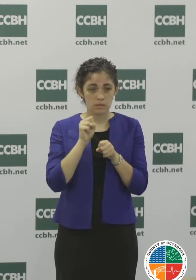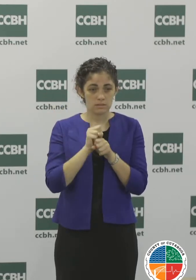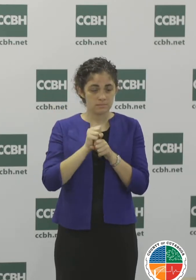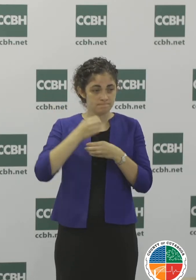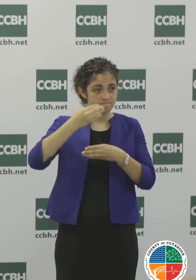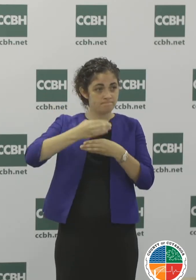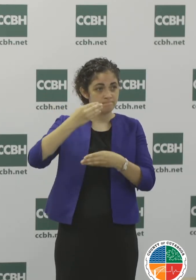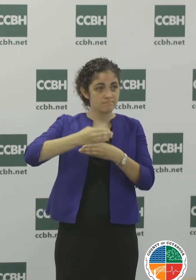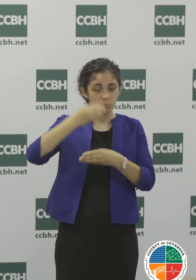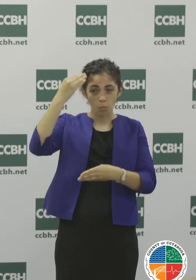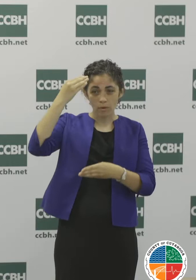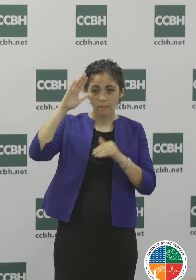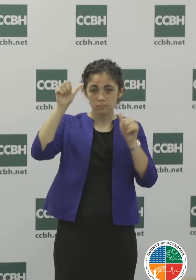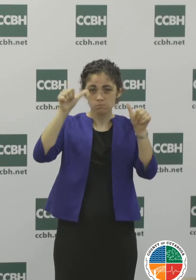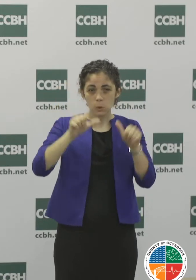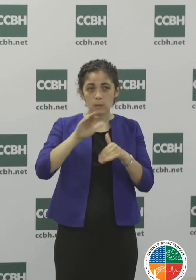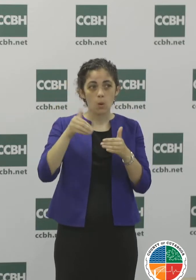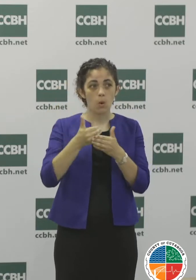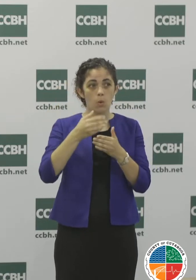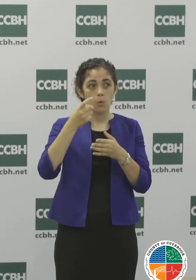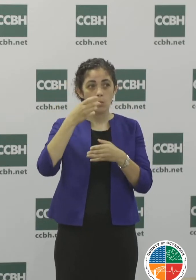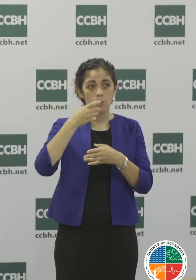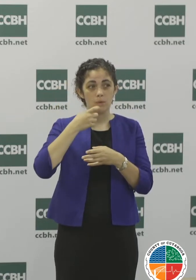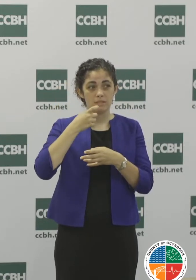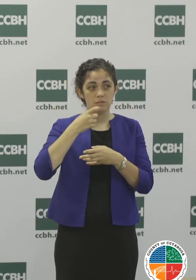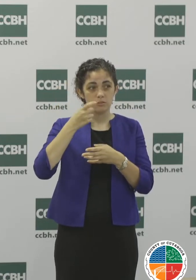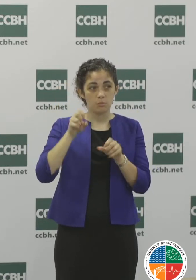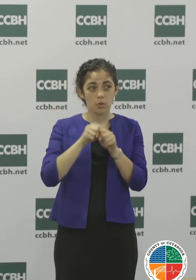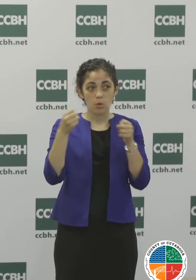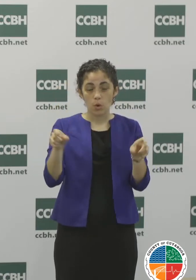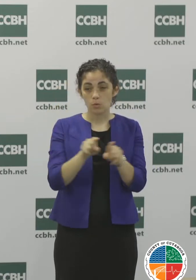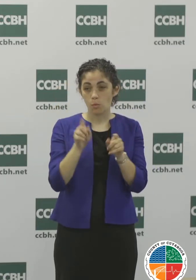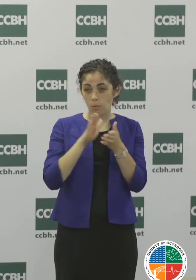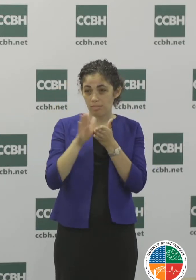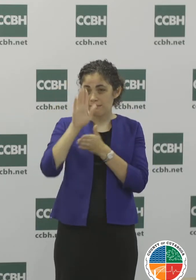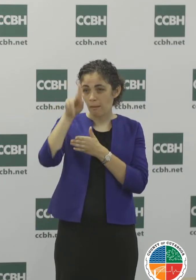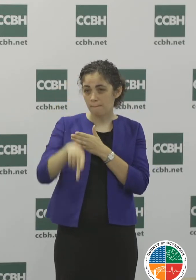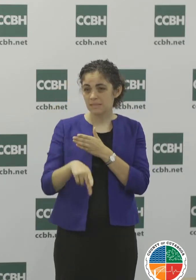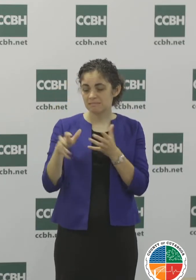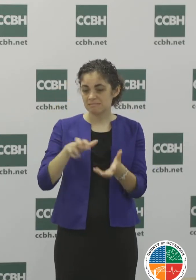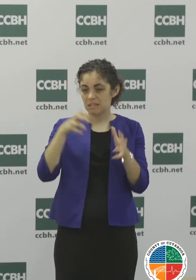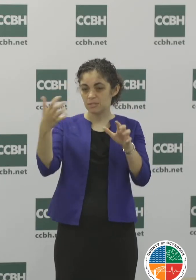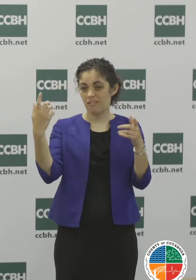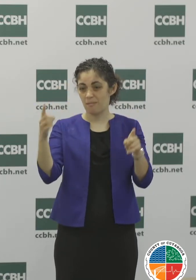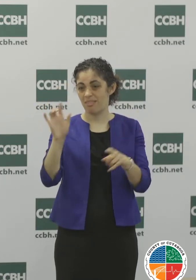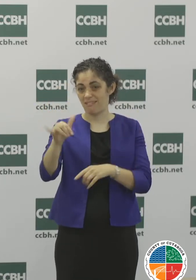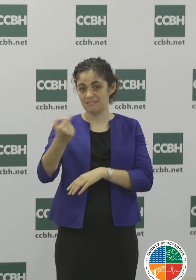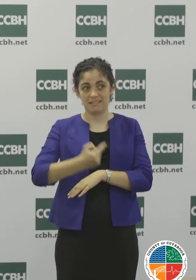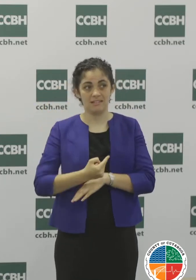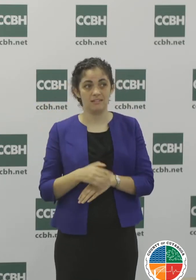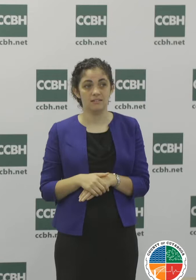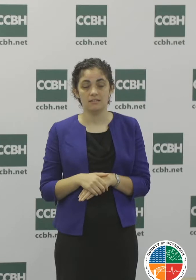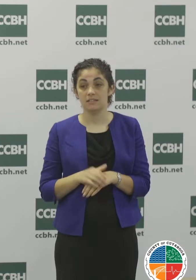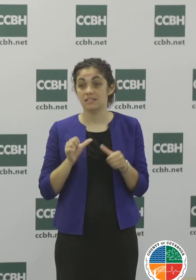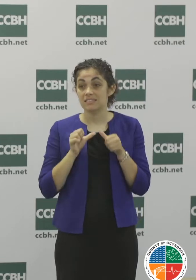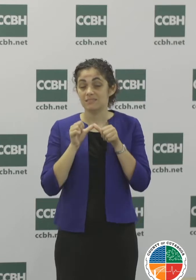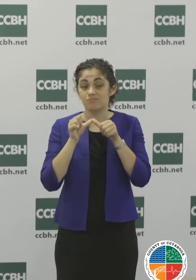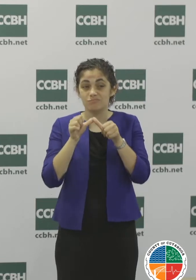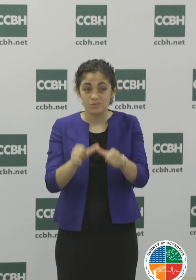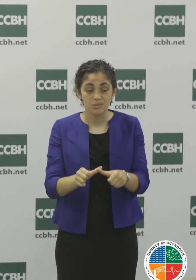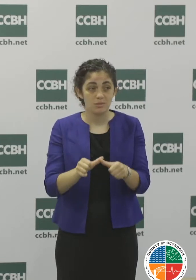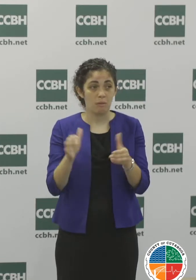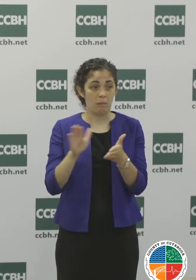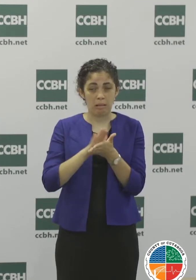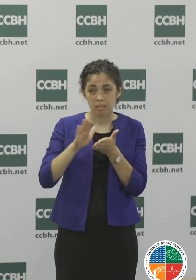boarding up broken windows and cleaning up the damages even that day. And they continue to do it